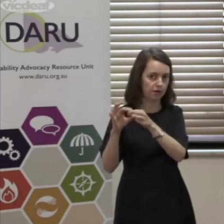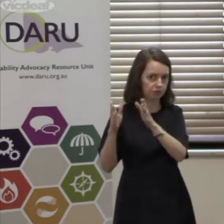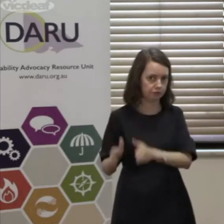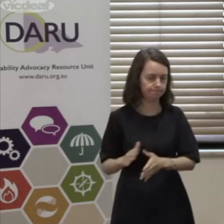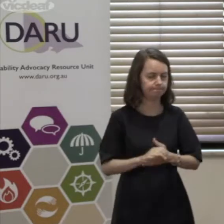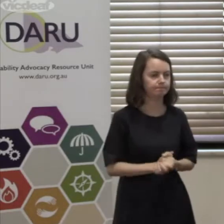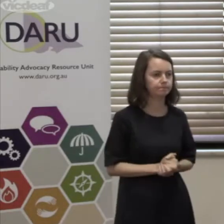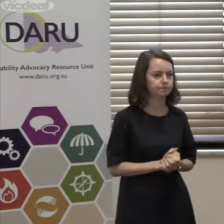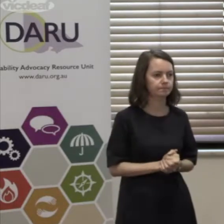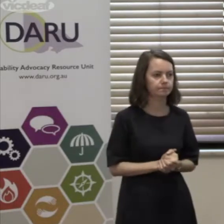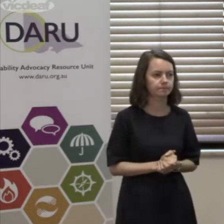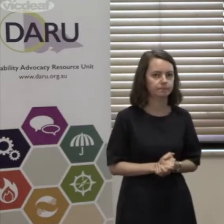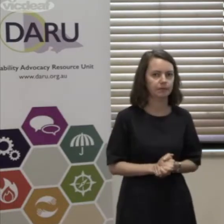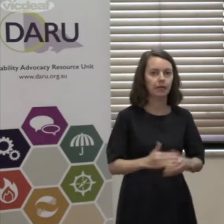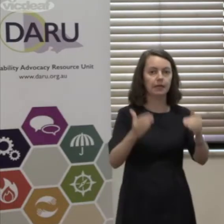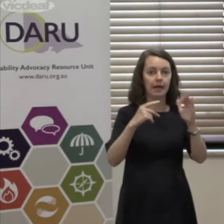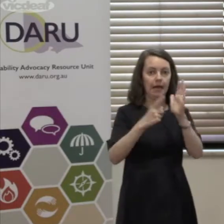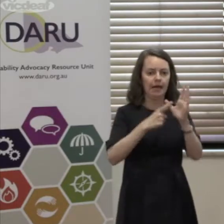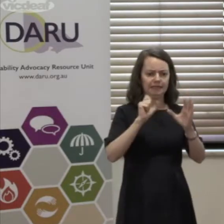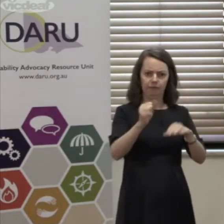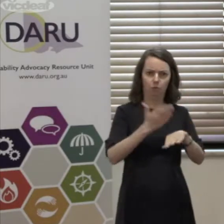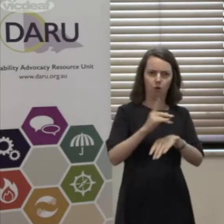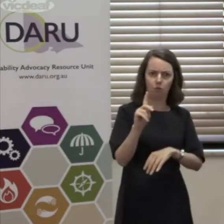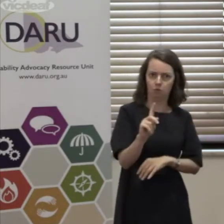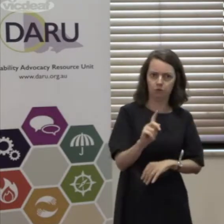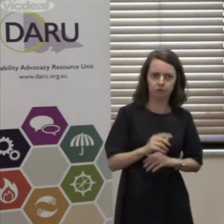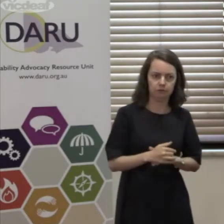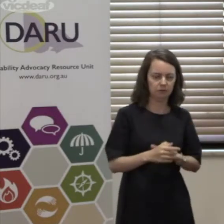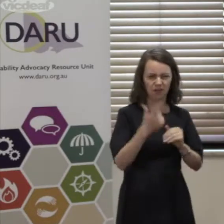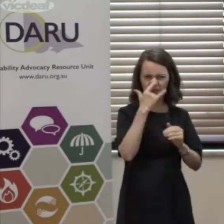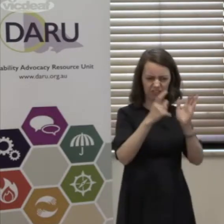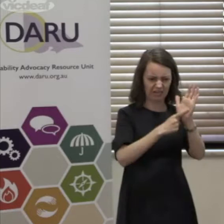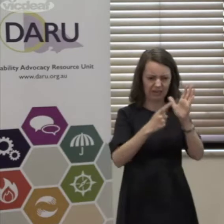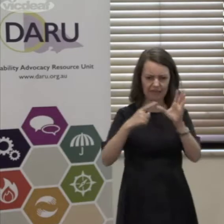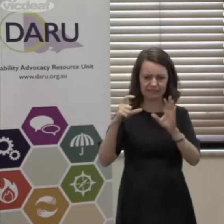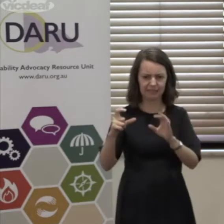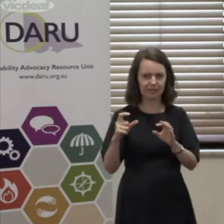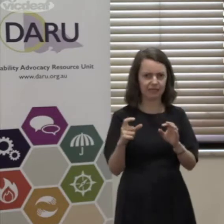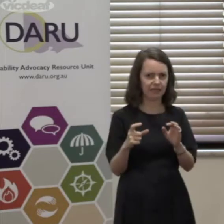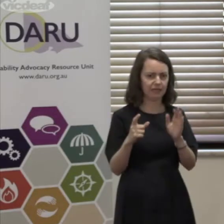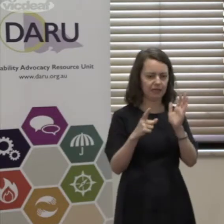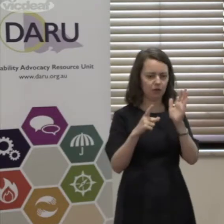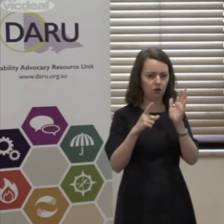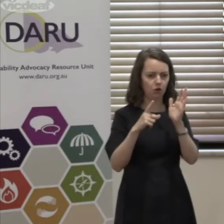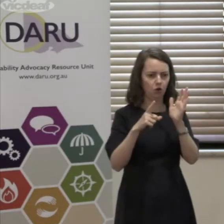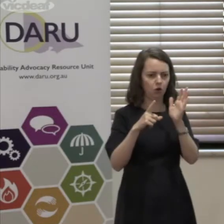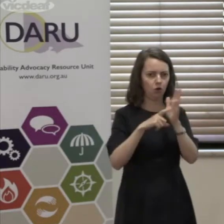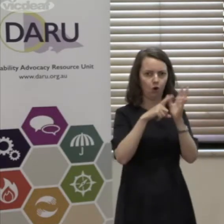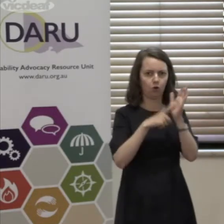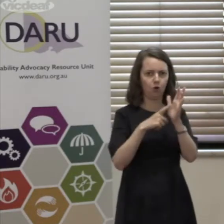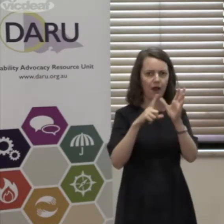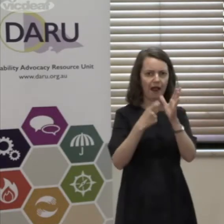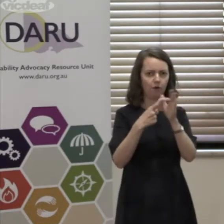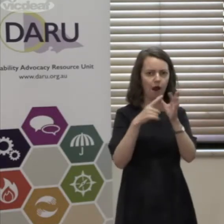So the question is, what do LACs do? So local, unfortunately, the acronym LAC sometimes means local area coordinators, the people,